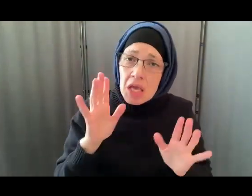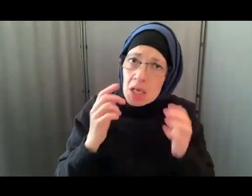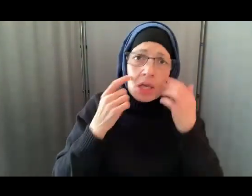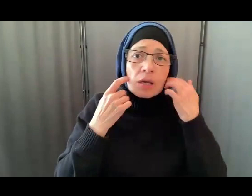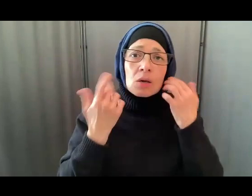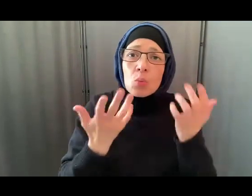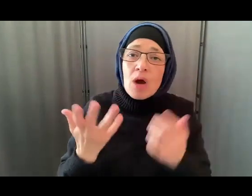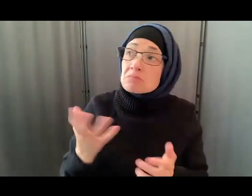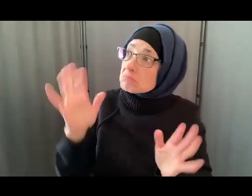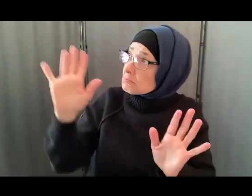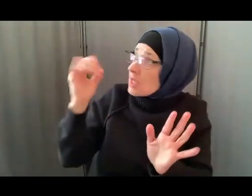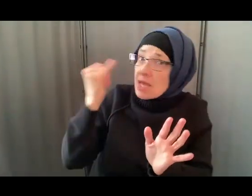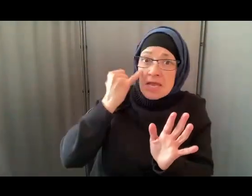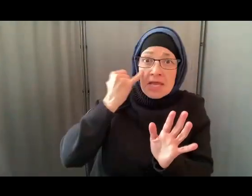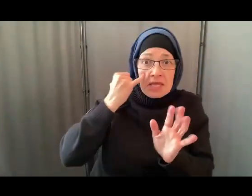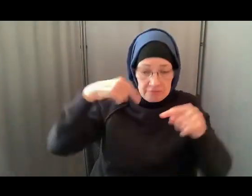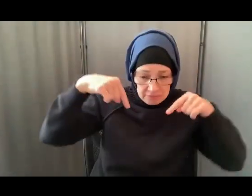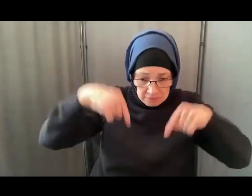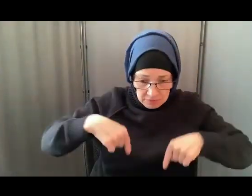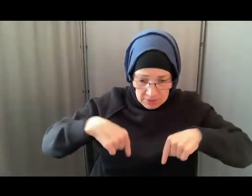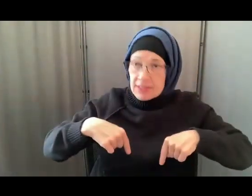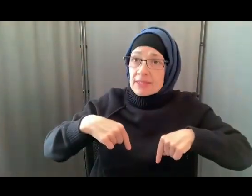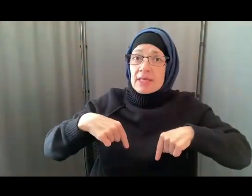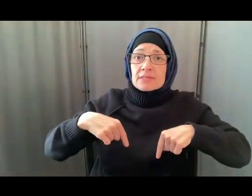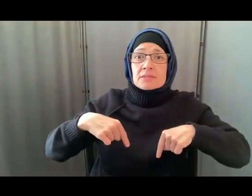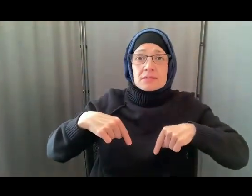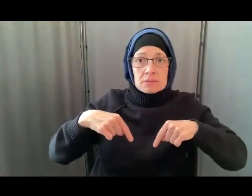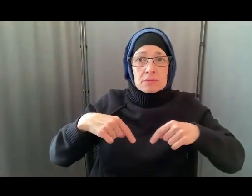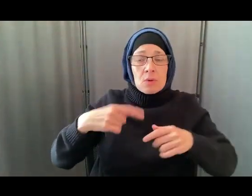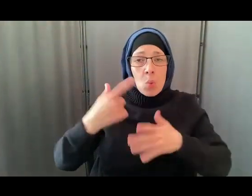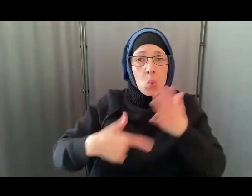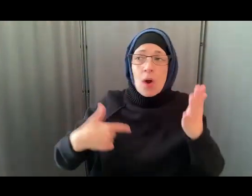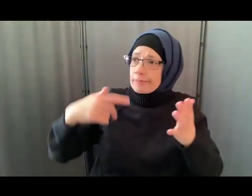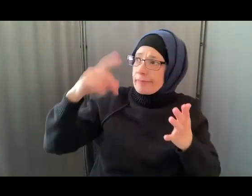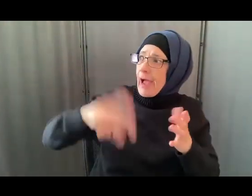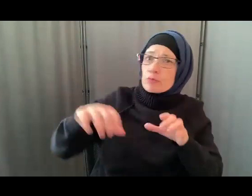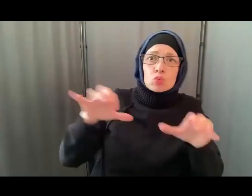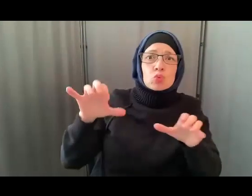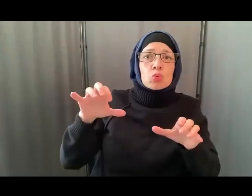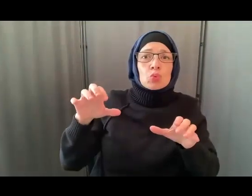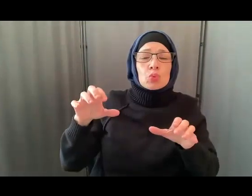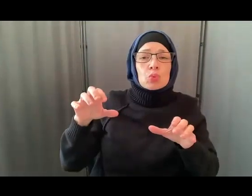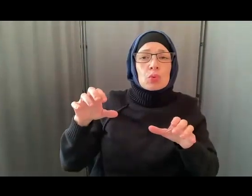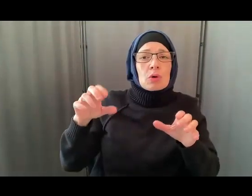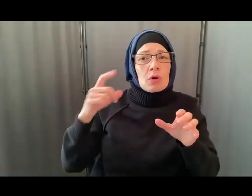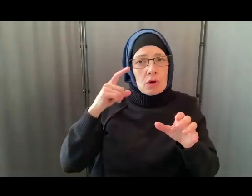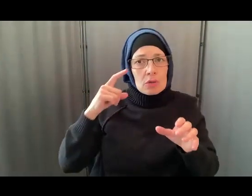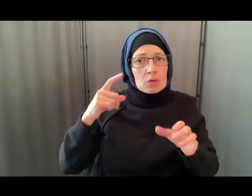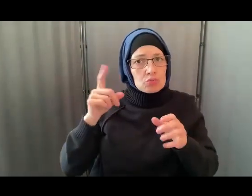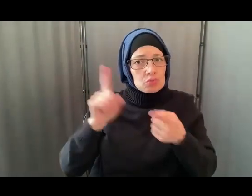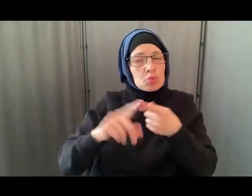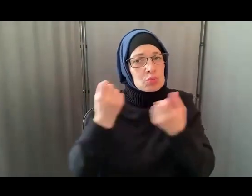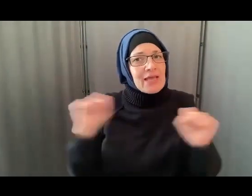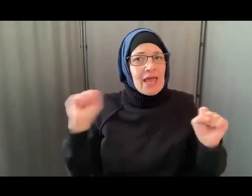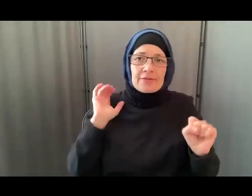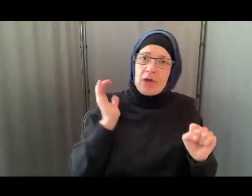for independence of our land and country and people, be it. If this